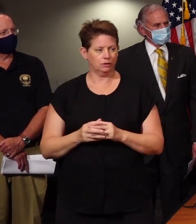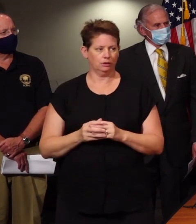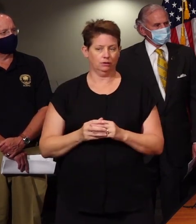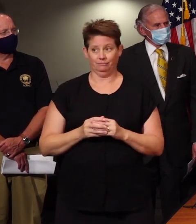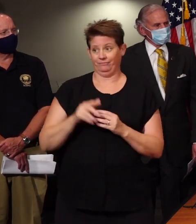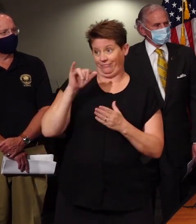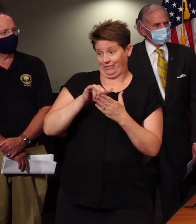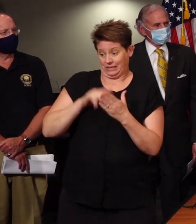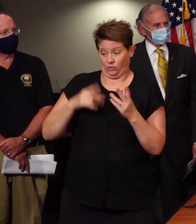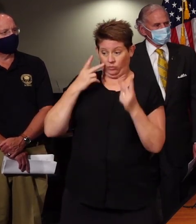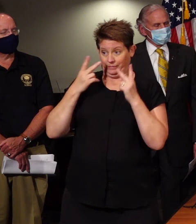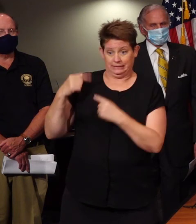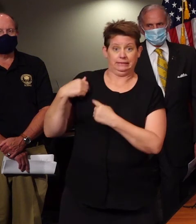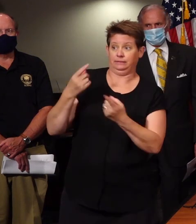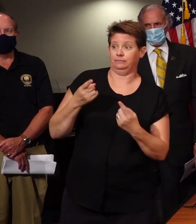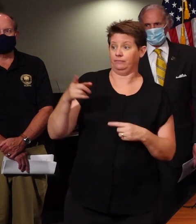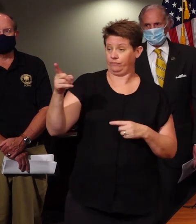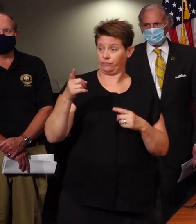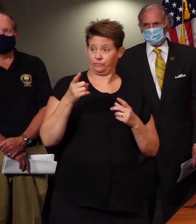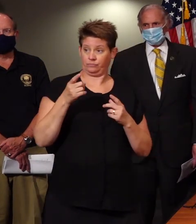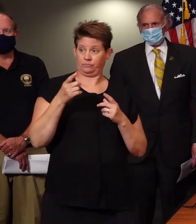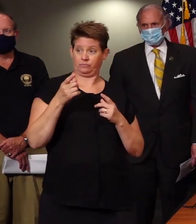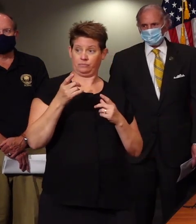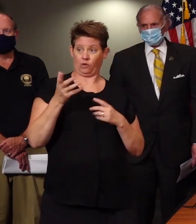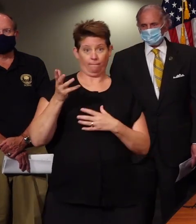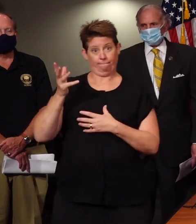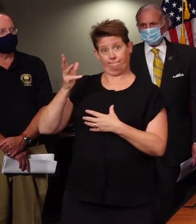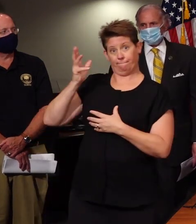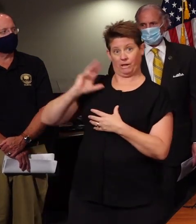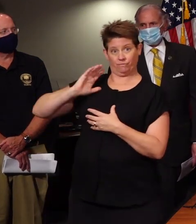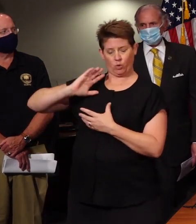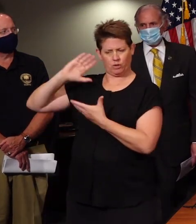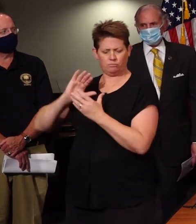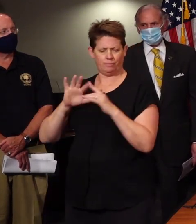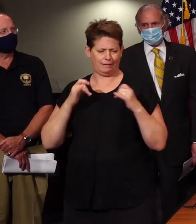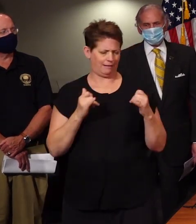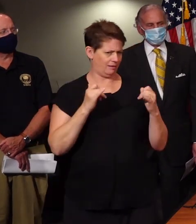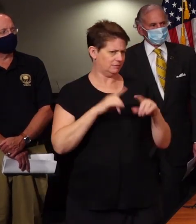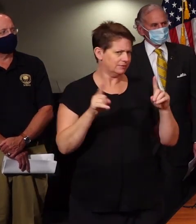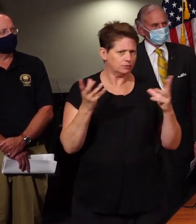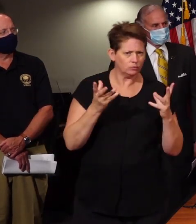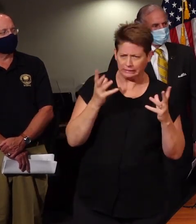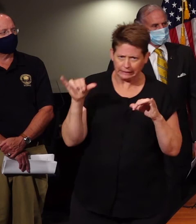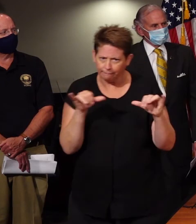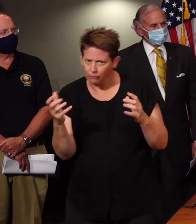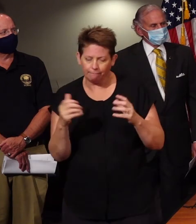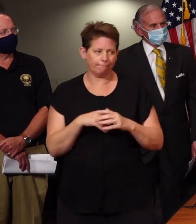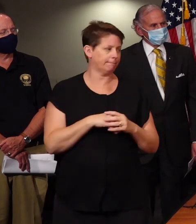that's exactly what we're experiencing. So it's grown from when we first were experiencing cases, or it's about the same?